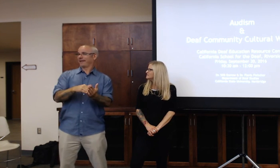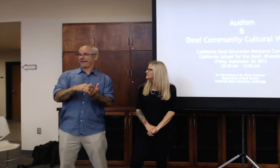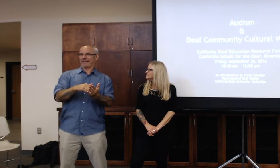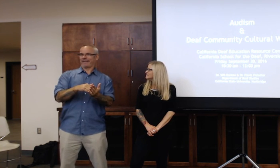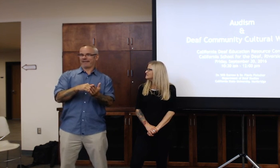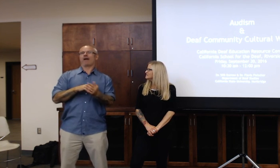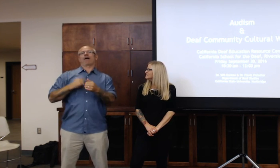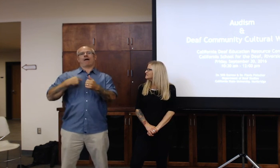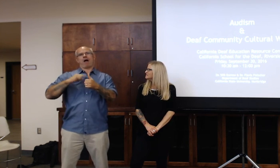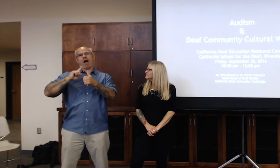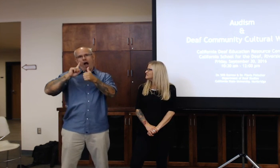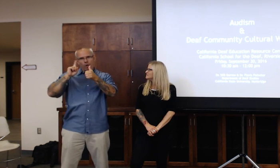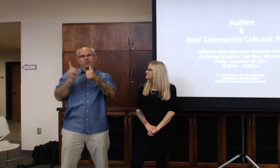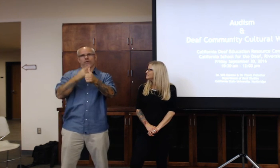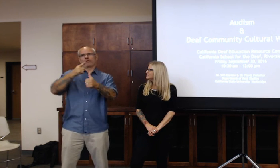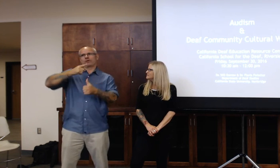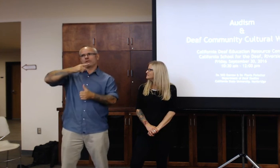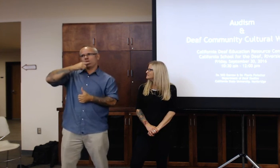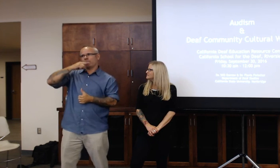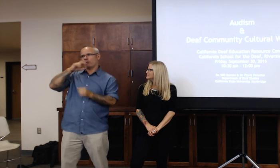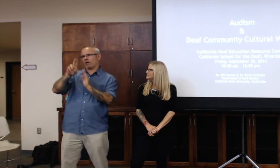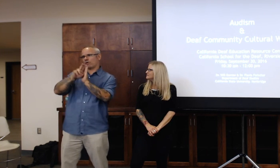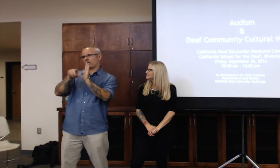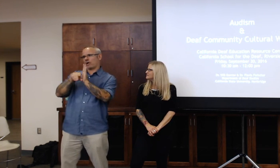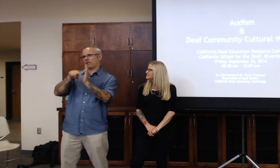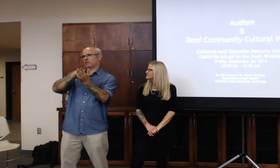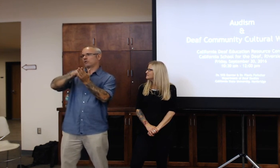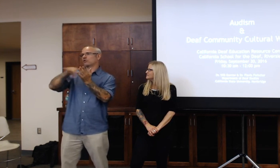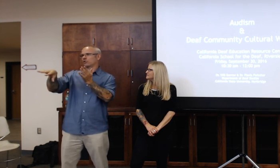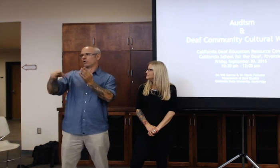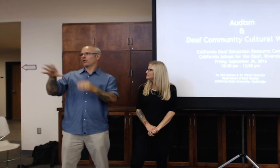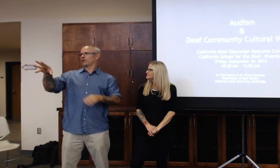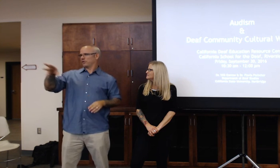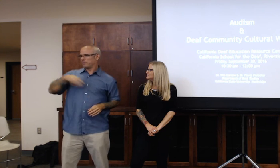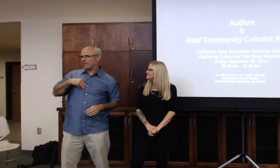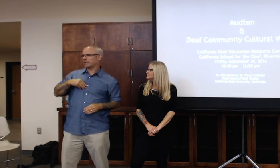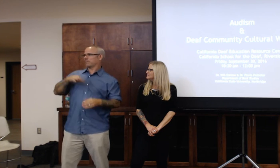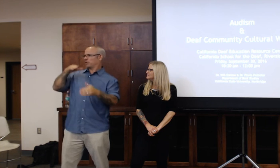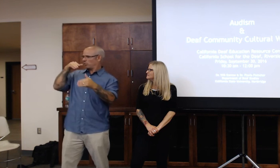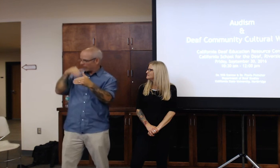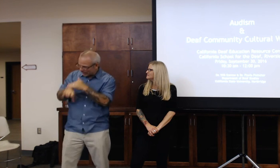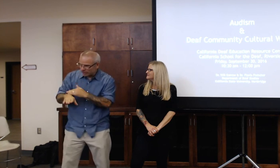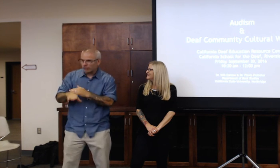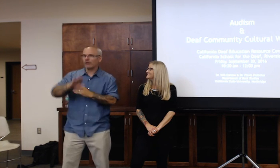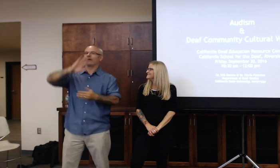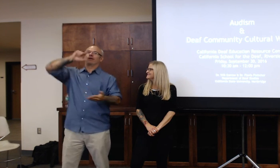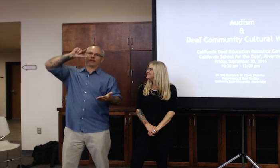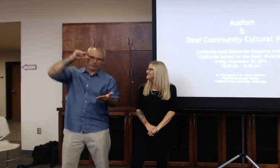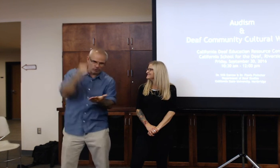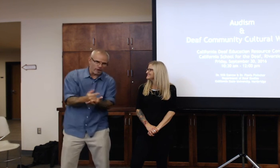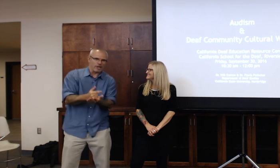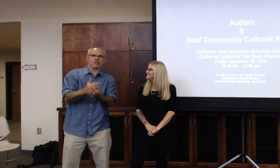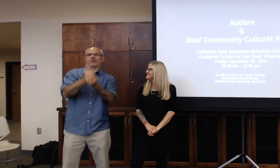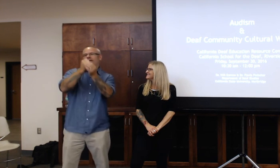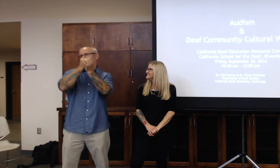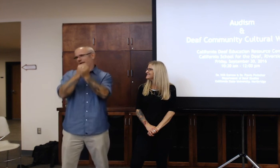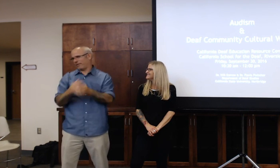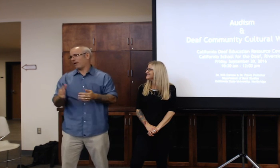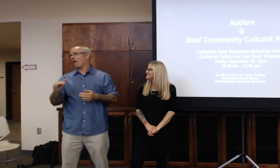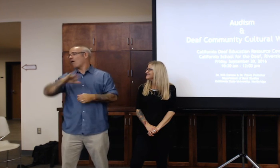from Will again. I was the first hearing undergrad student that was actually accepted and enrolled and graduated, so on and so